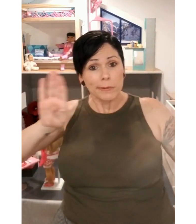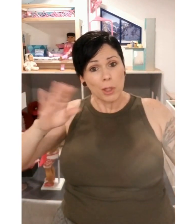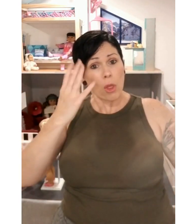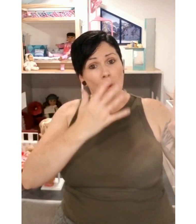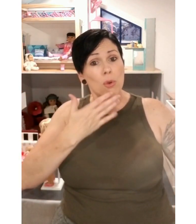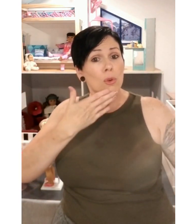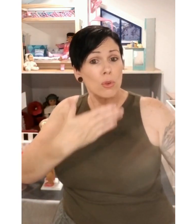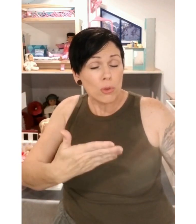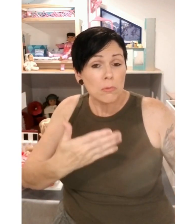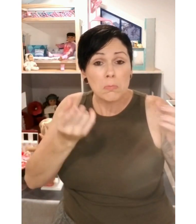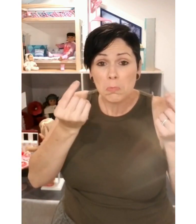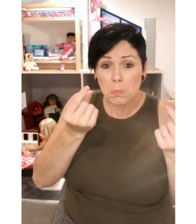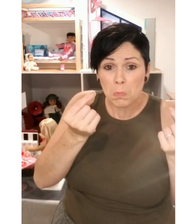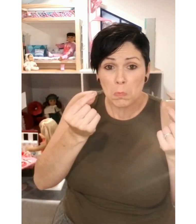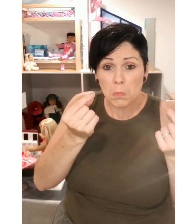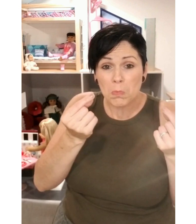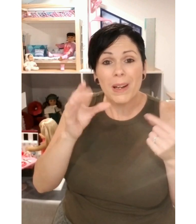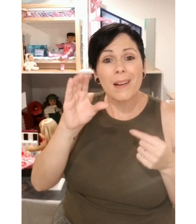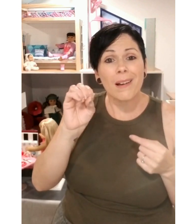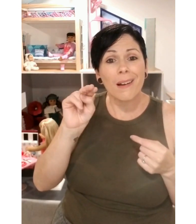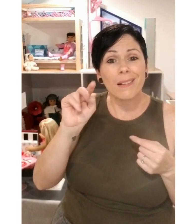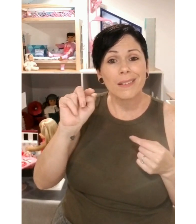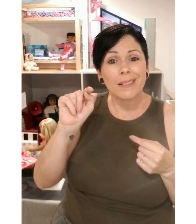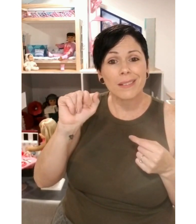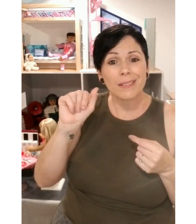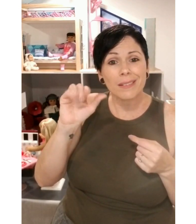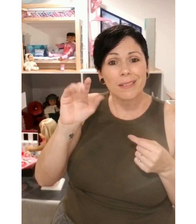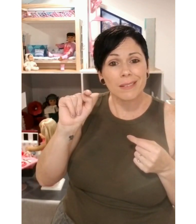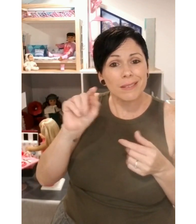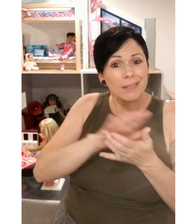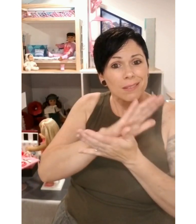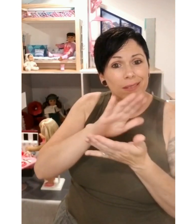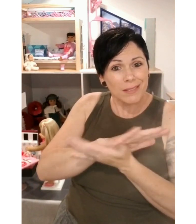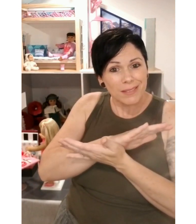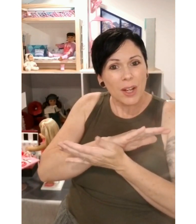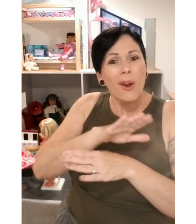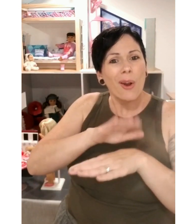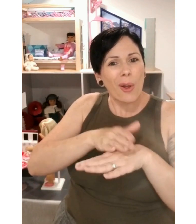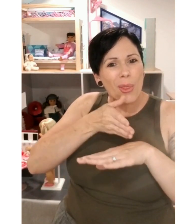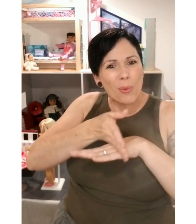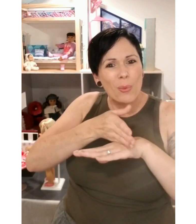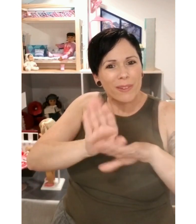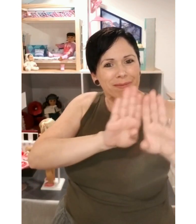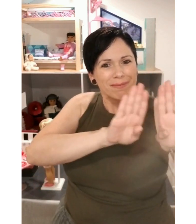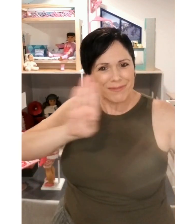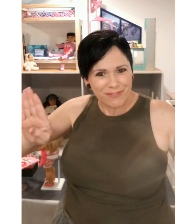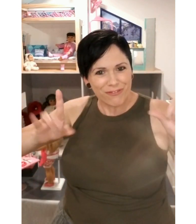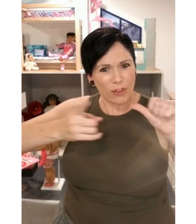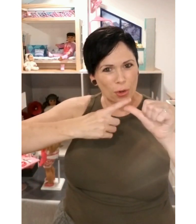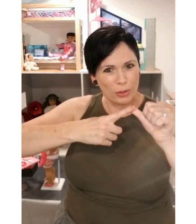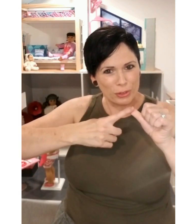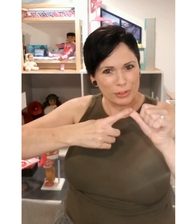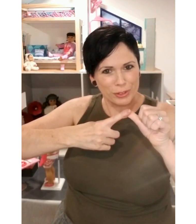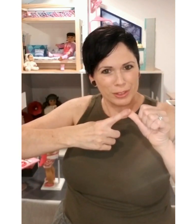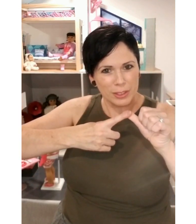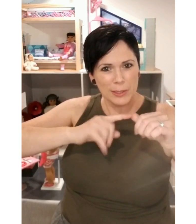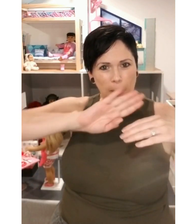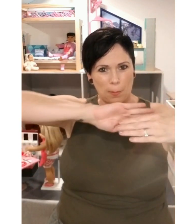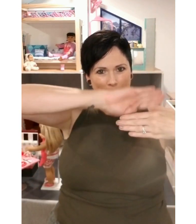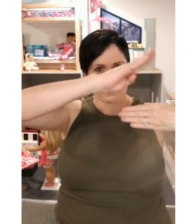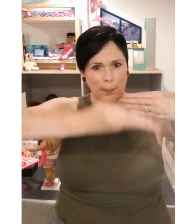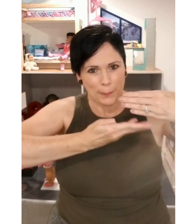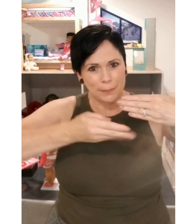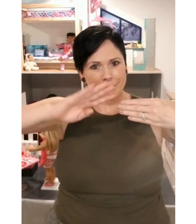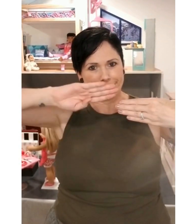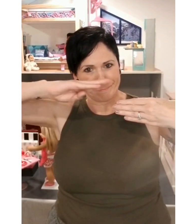contact paper with some kind of fun pattern over the board and then do all of the steps. So basically, that would be one of the first steps you do. And